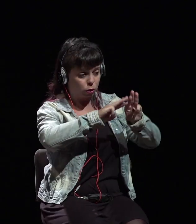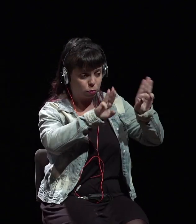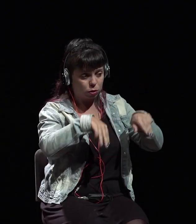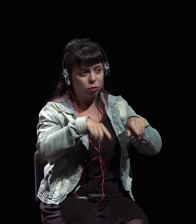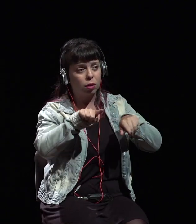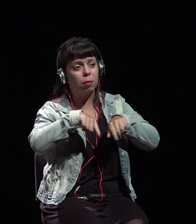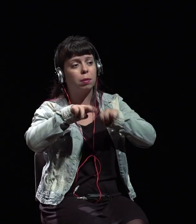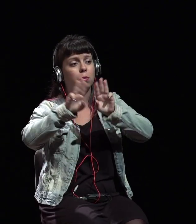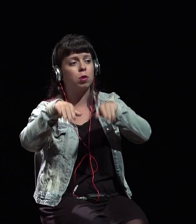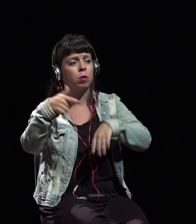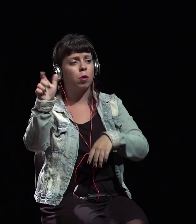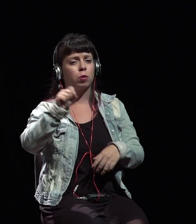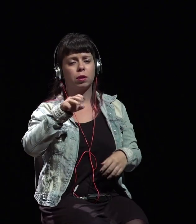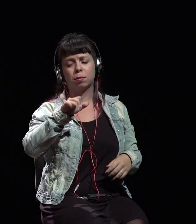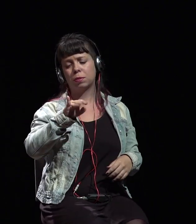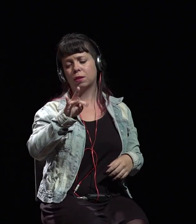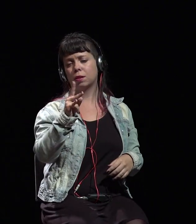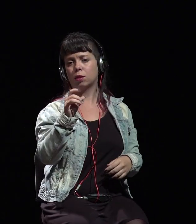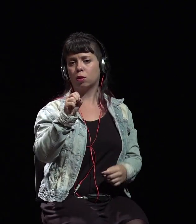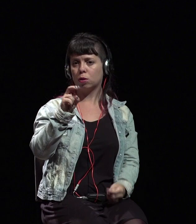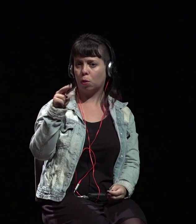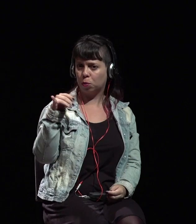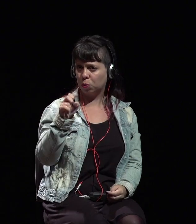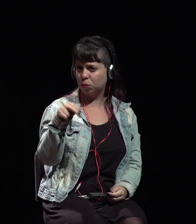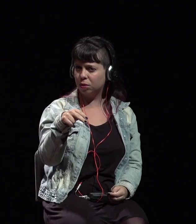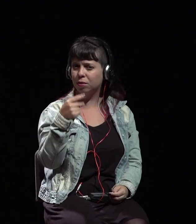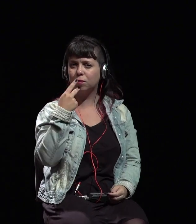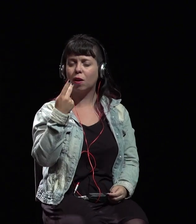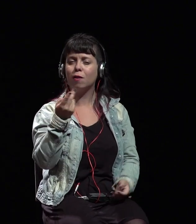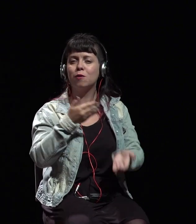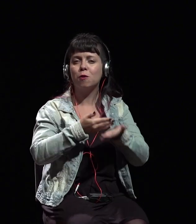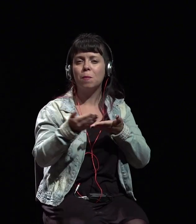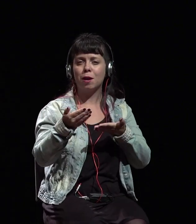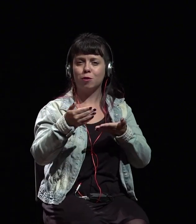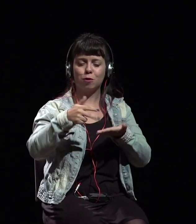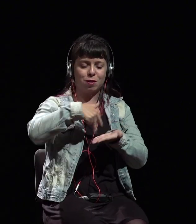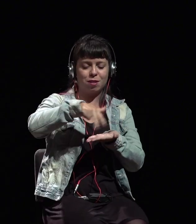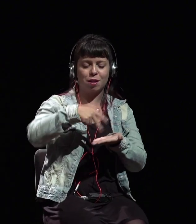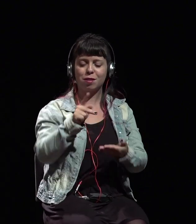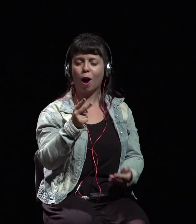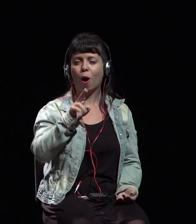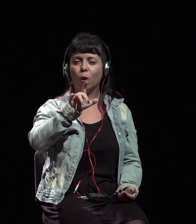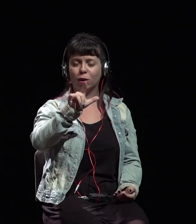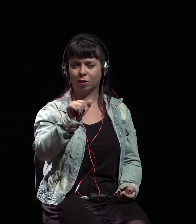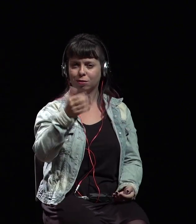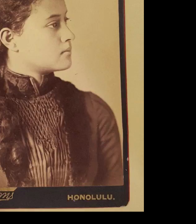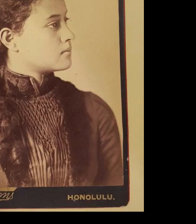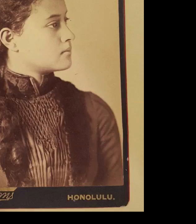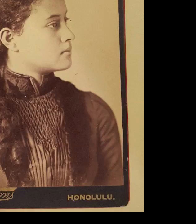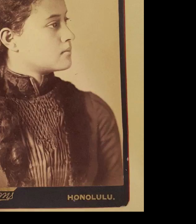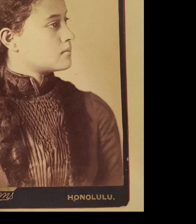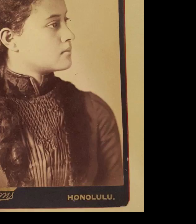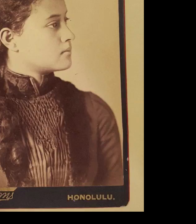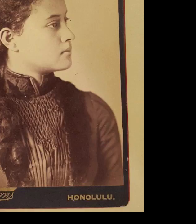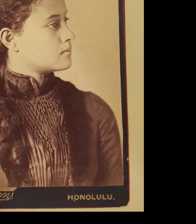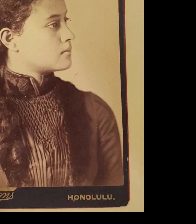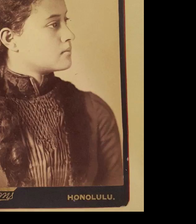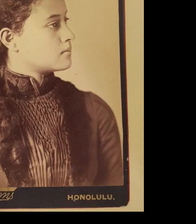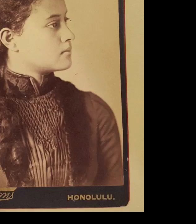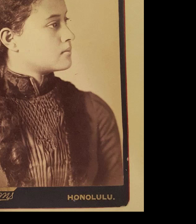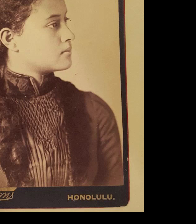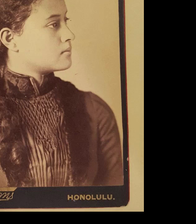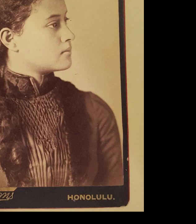century, specifically as a hula girl, and how popular those were. She also pointed out to us the